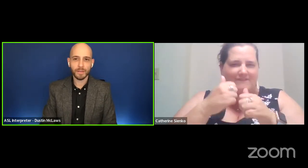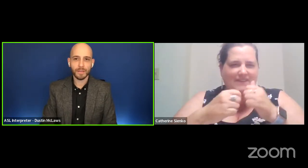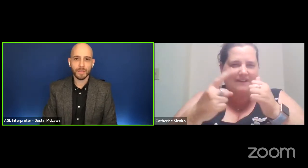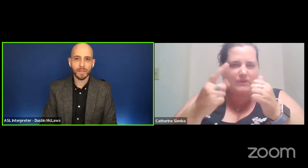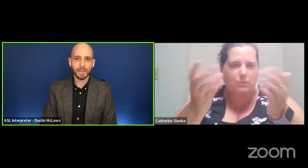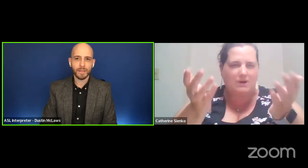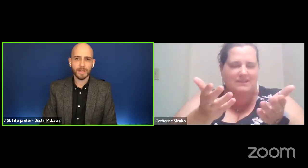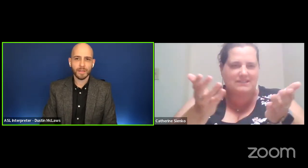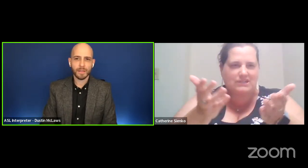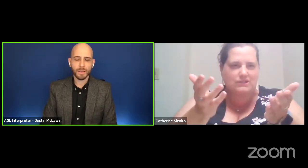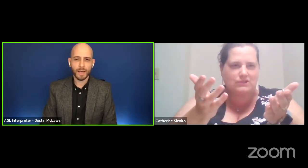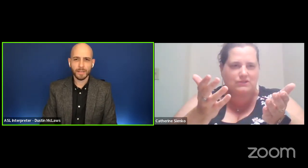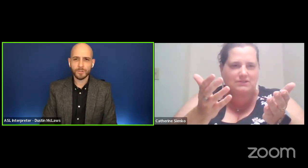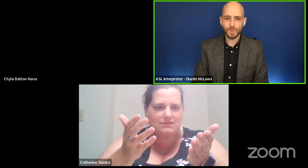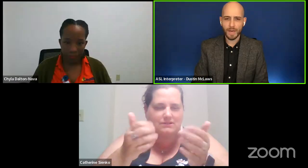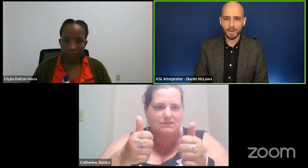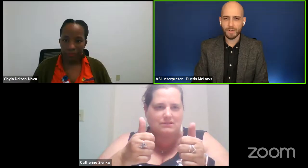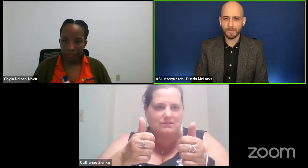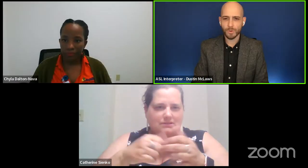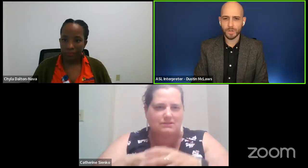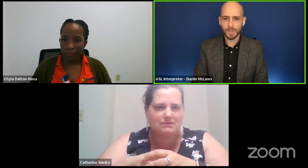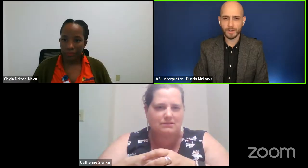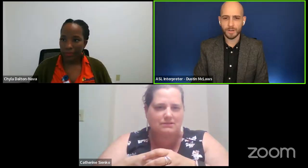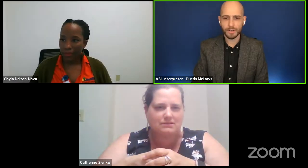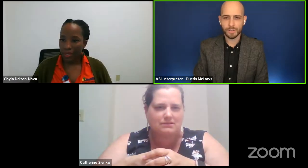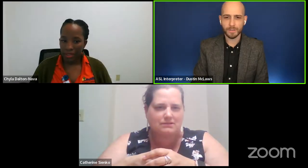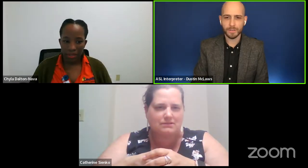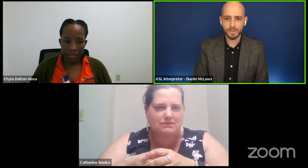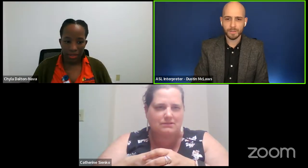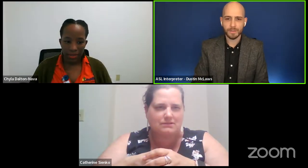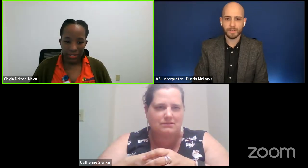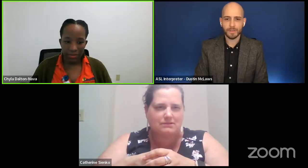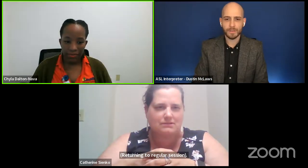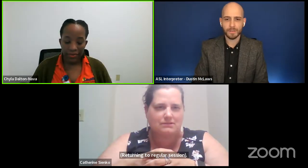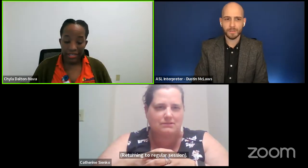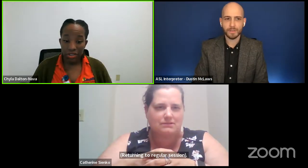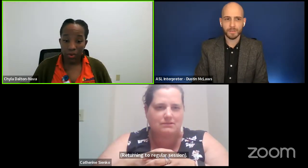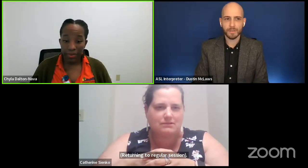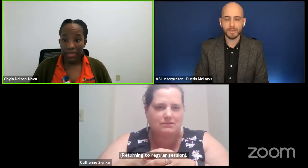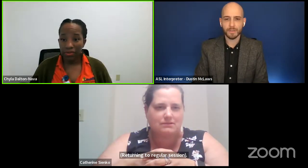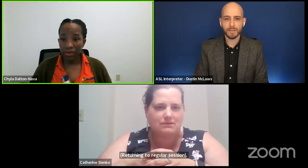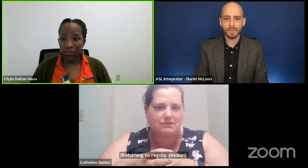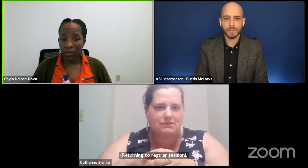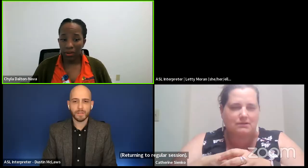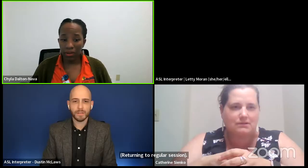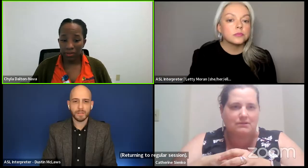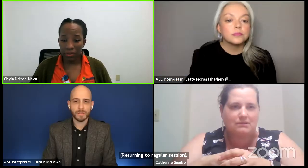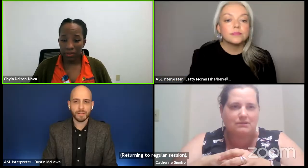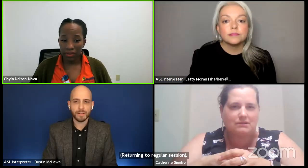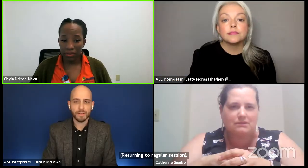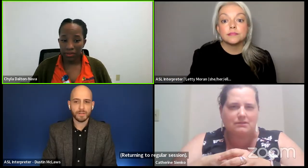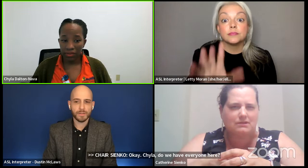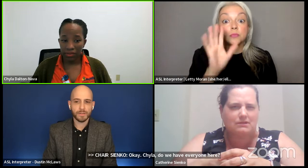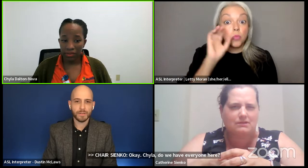Okay. Kyla, do we have everyone here? Let me just verify. Did you want me to do another roll